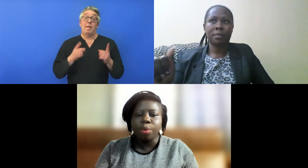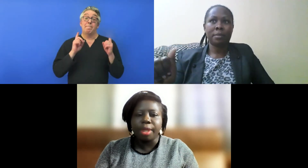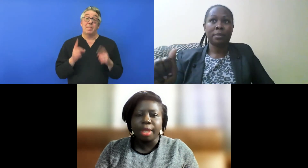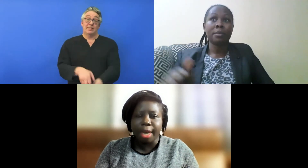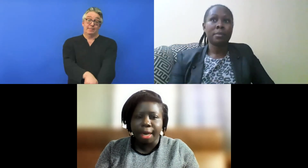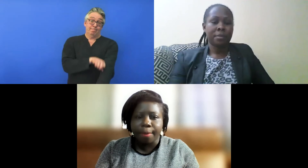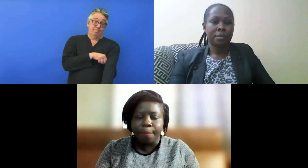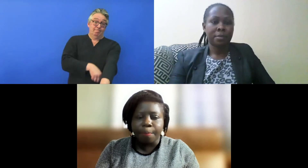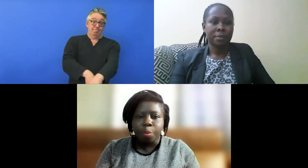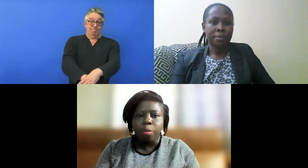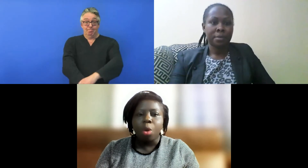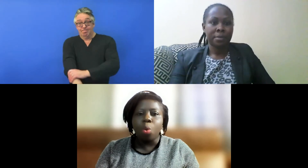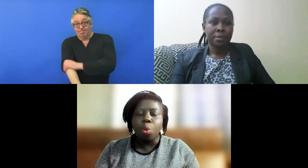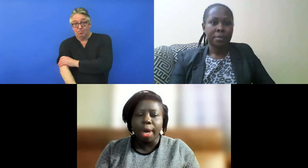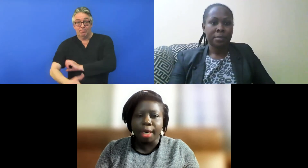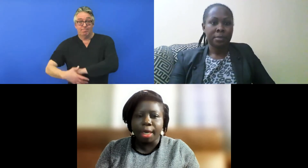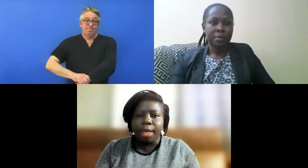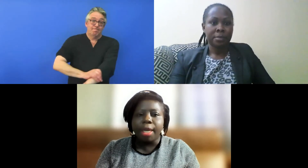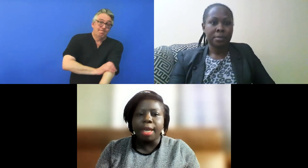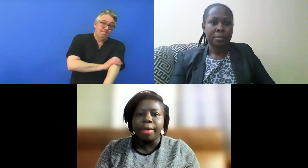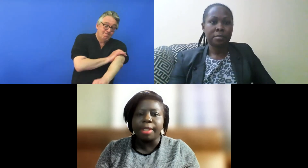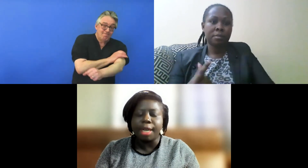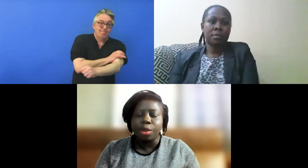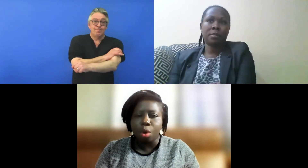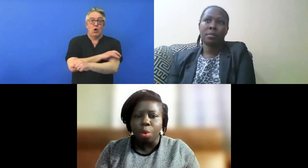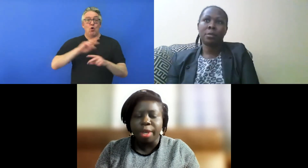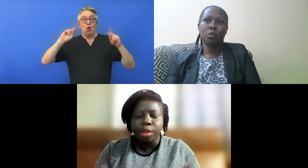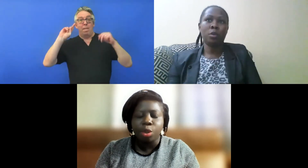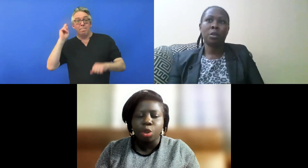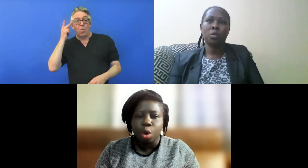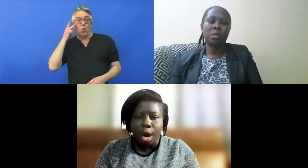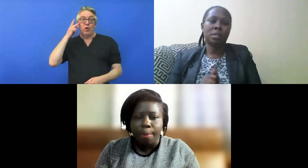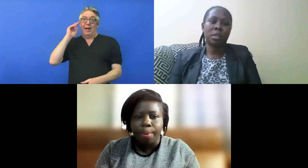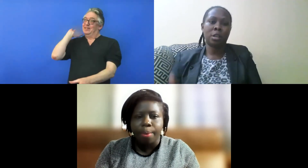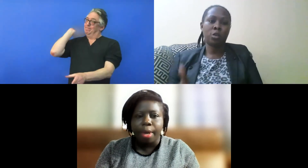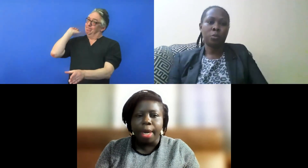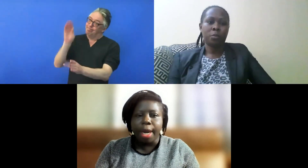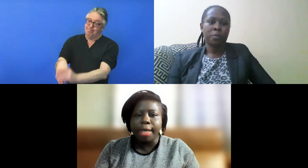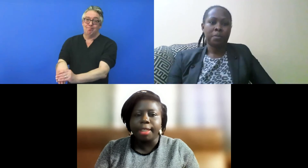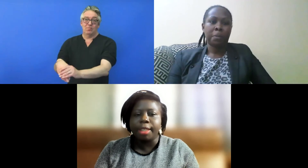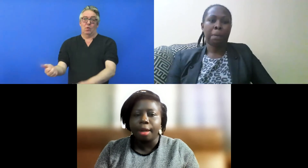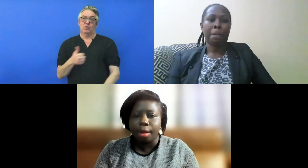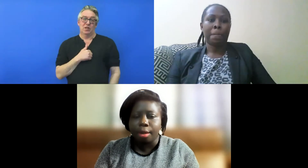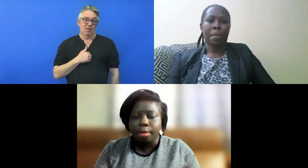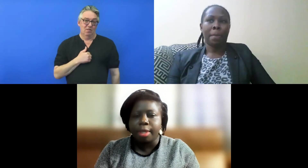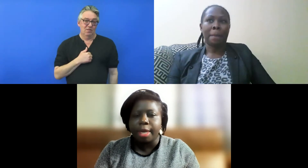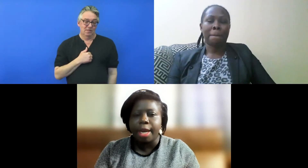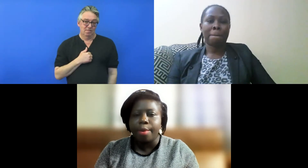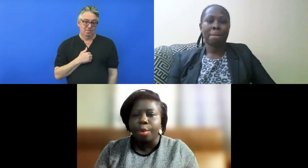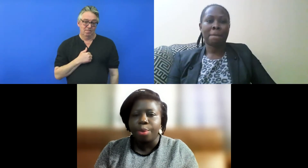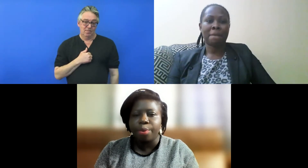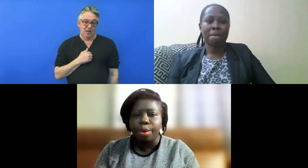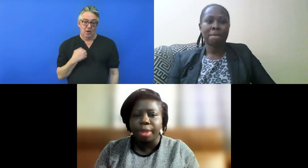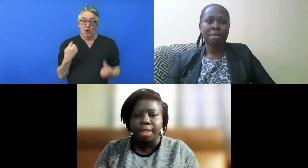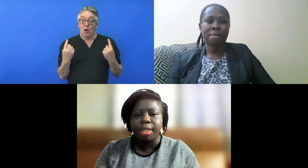to be there when there is that call. We need to show up and tell the